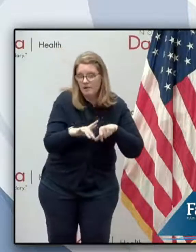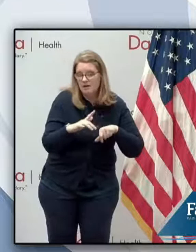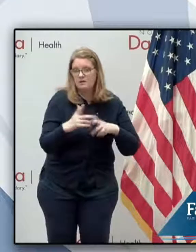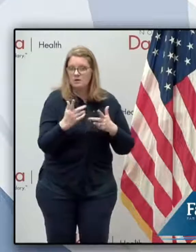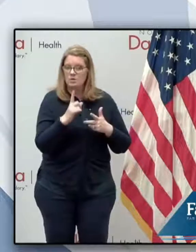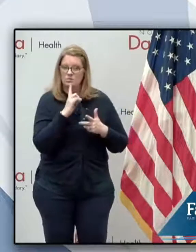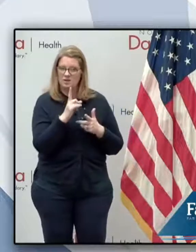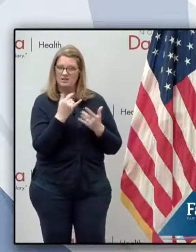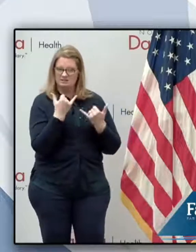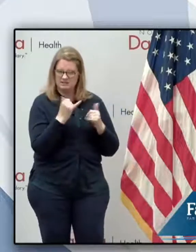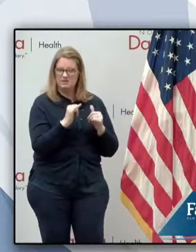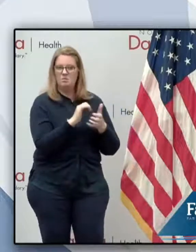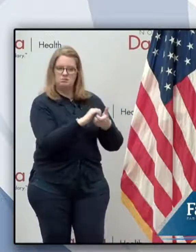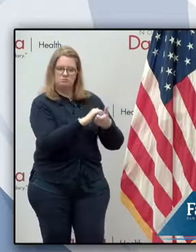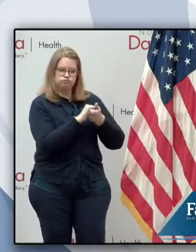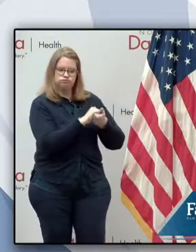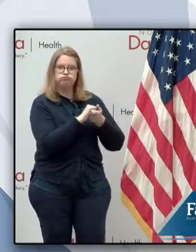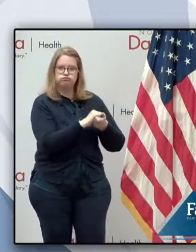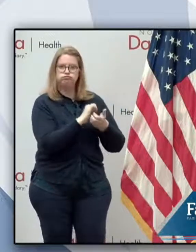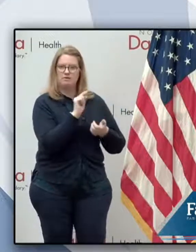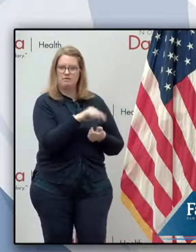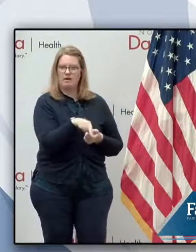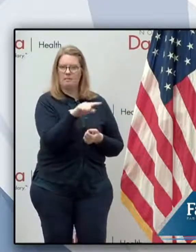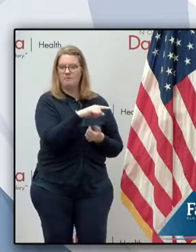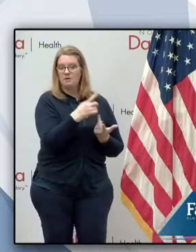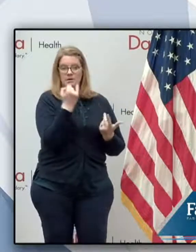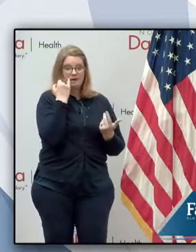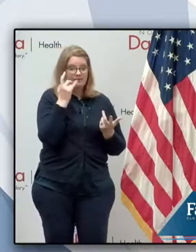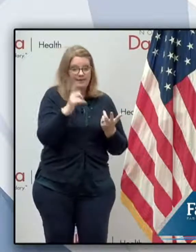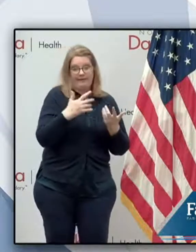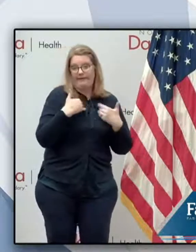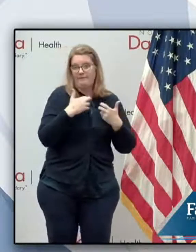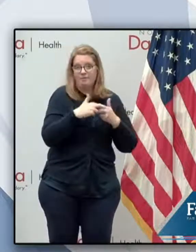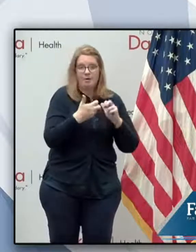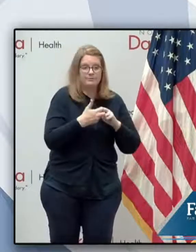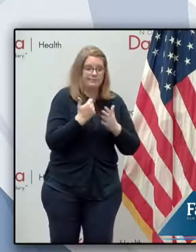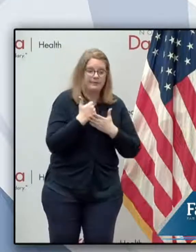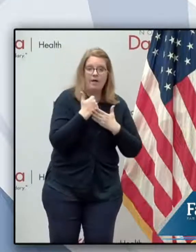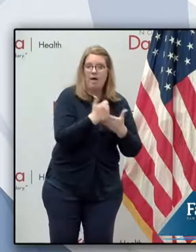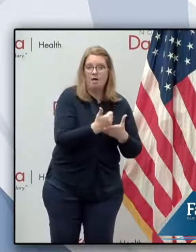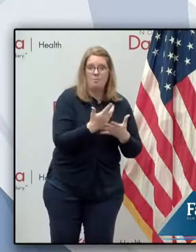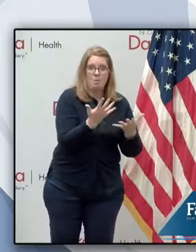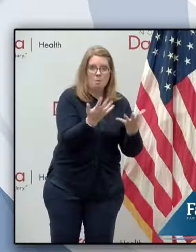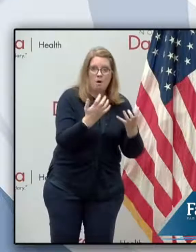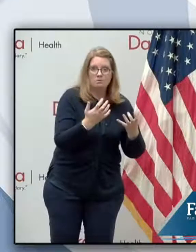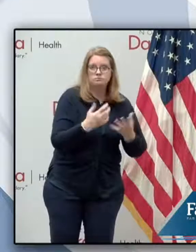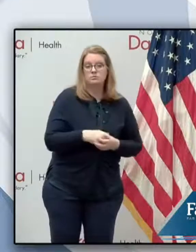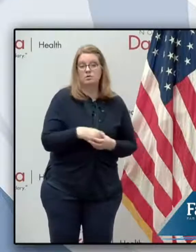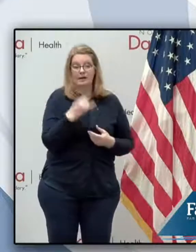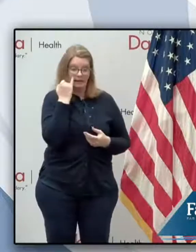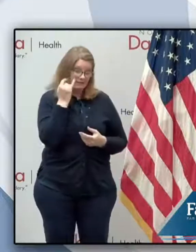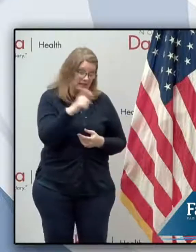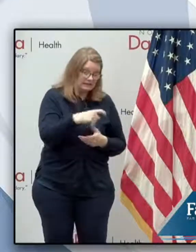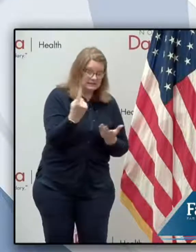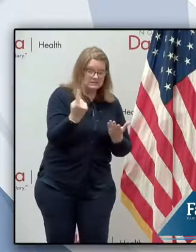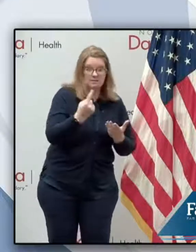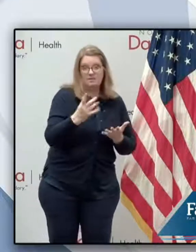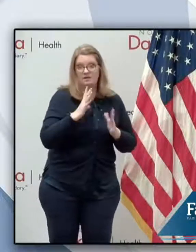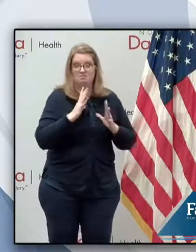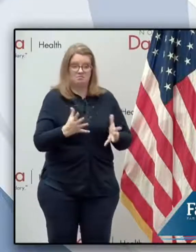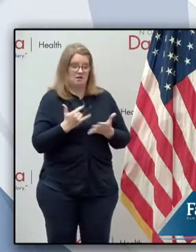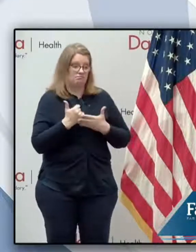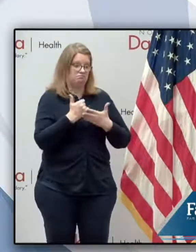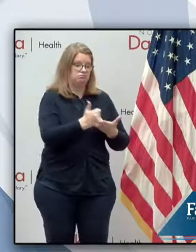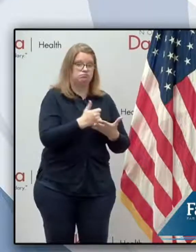with them and whatever challenges they're seeing and whatever resources they may or may not have through the